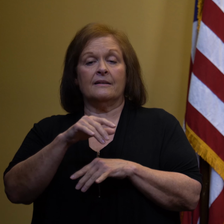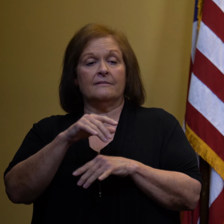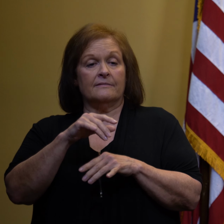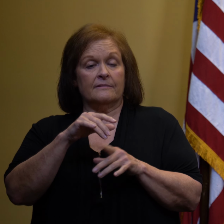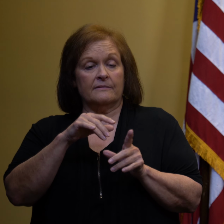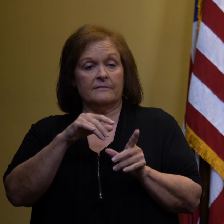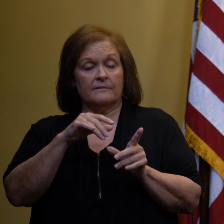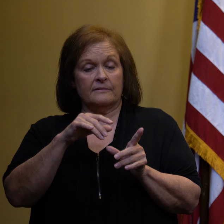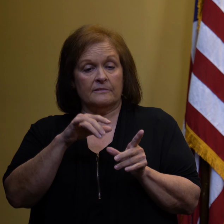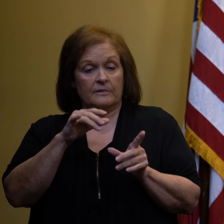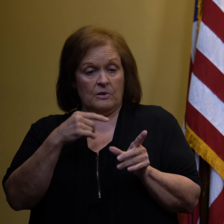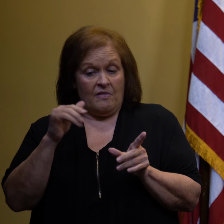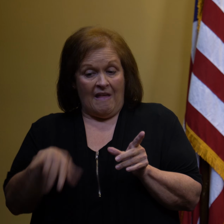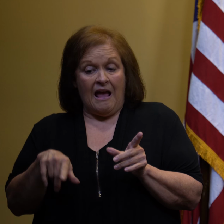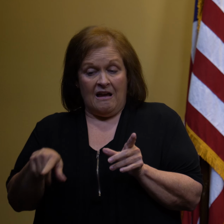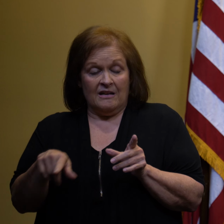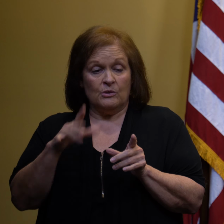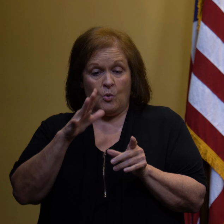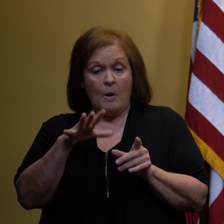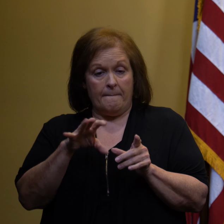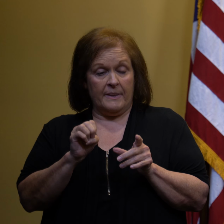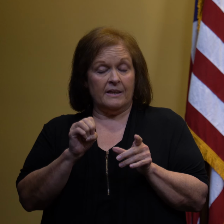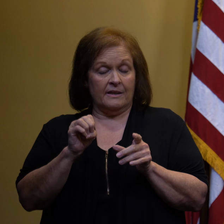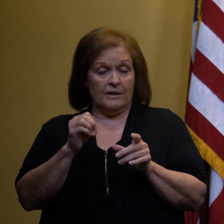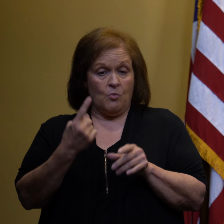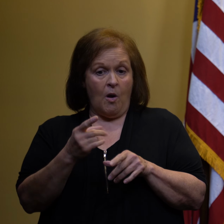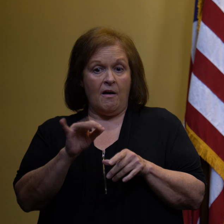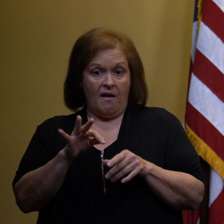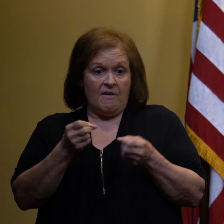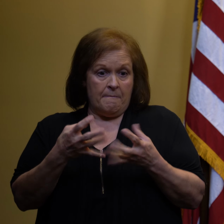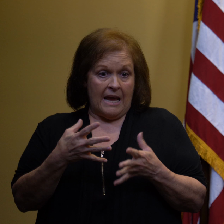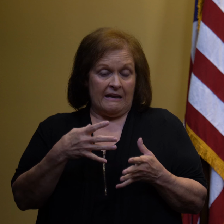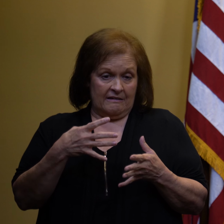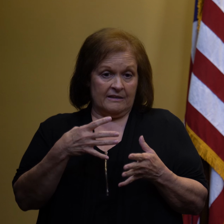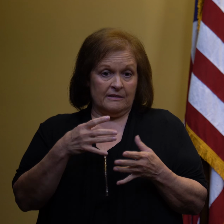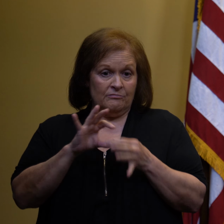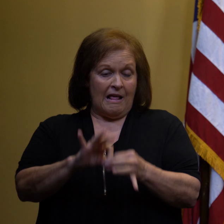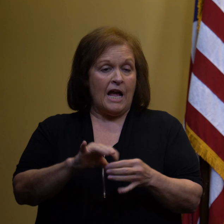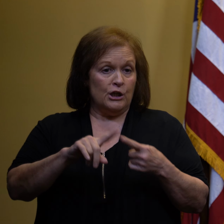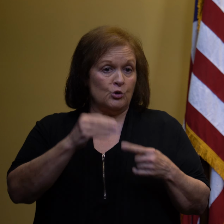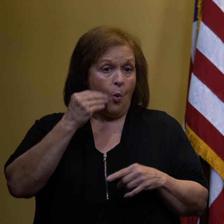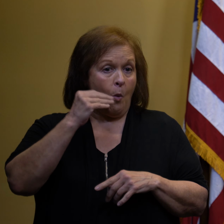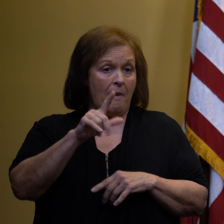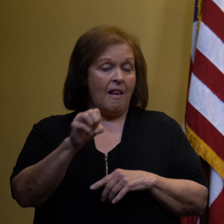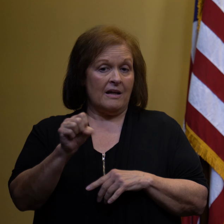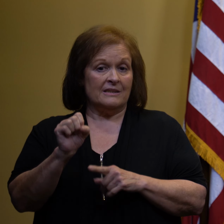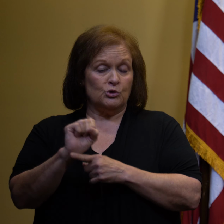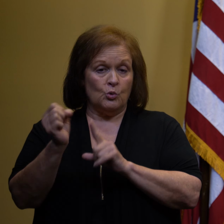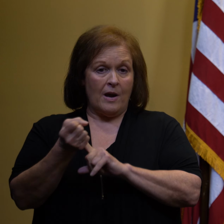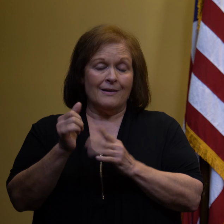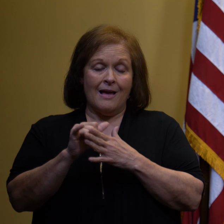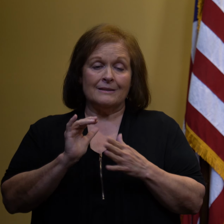this will be one of many as we just focus heavily on homelessness. It just continues to be that top priority.